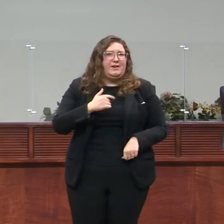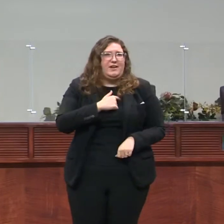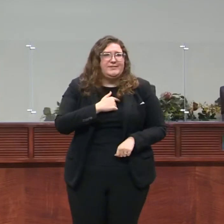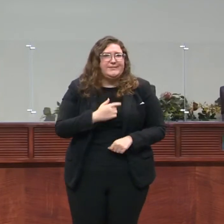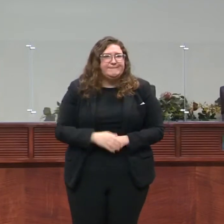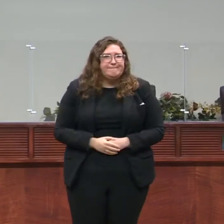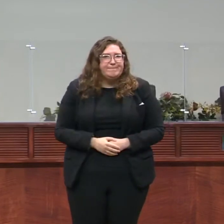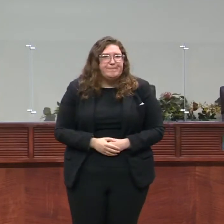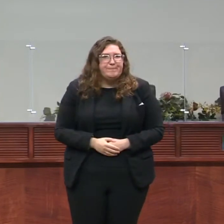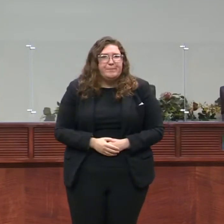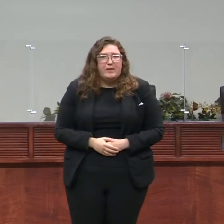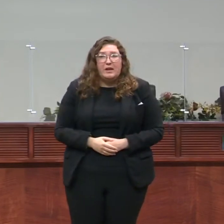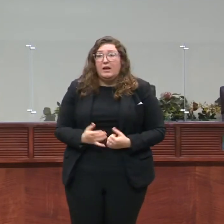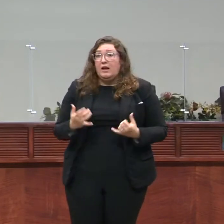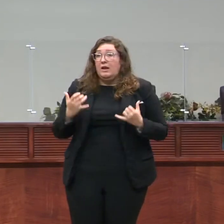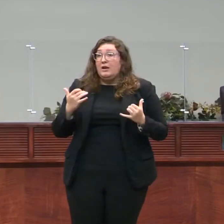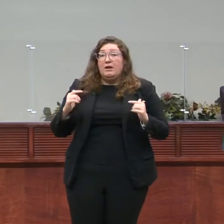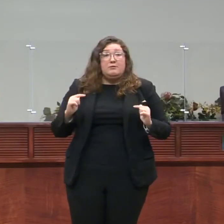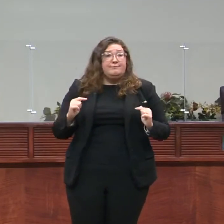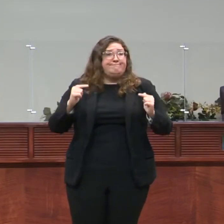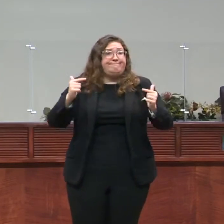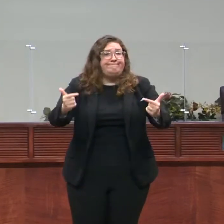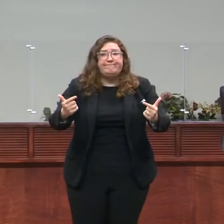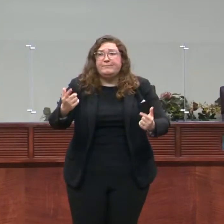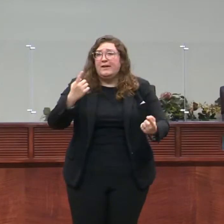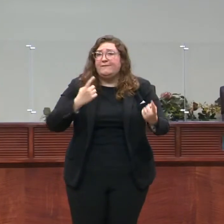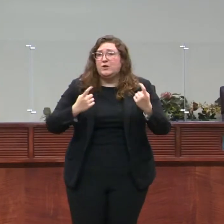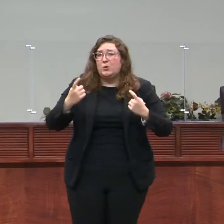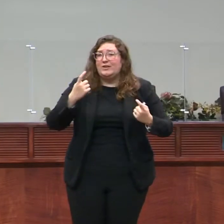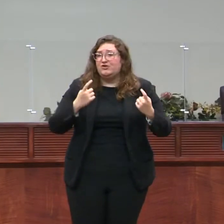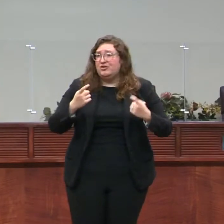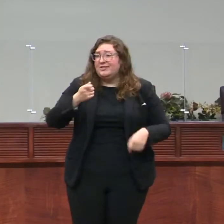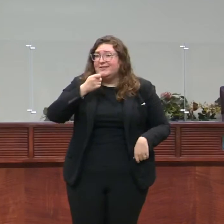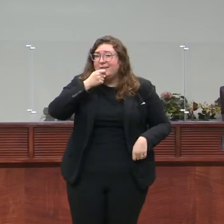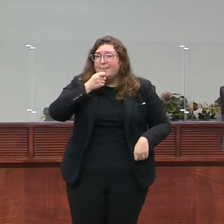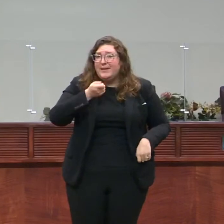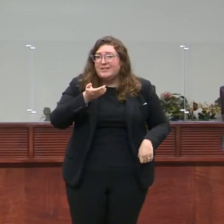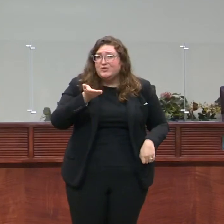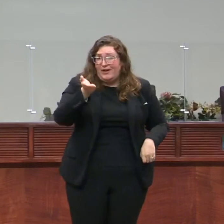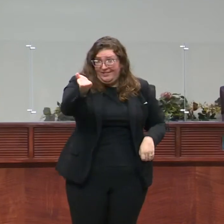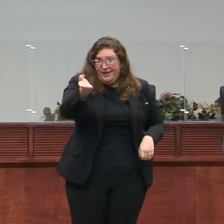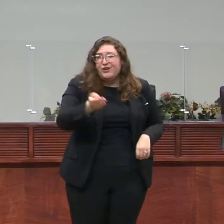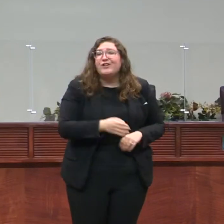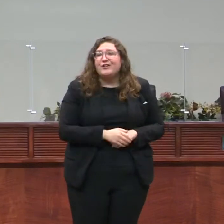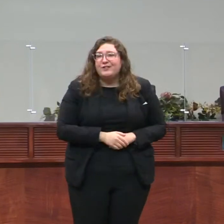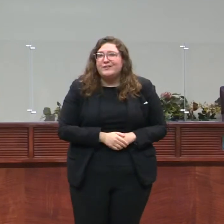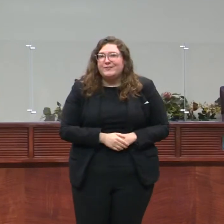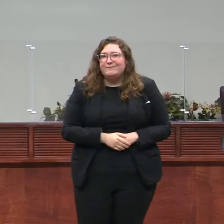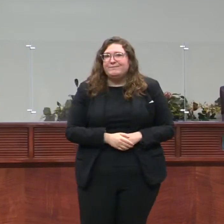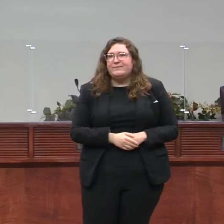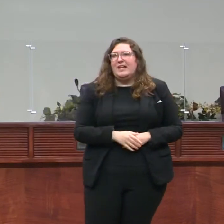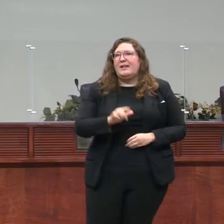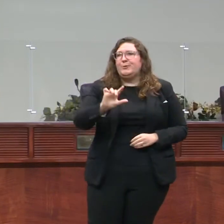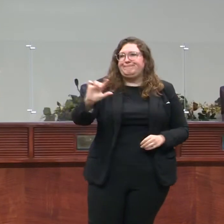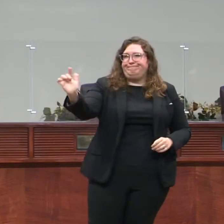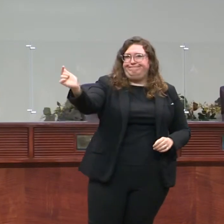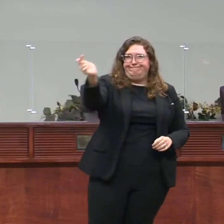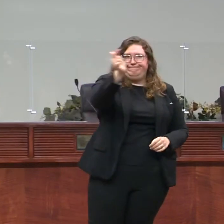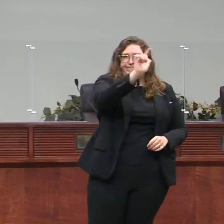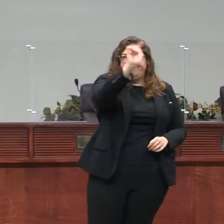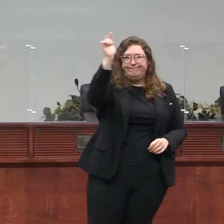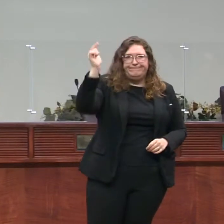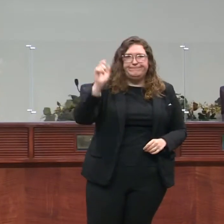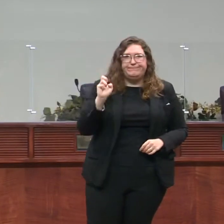time. And with that, we'll open it up, and the mic is in the front, and so we will move forward in an orderly fashion that